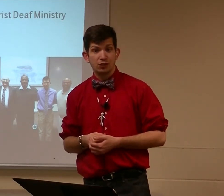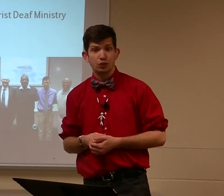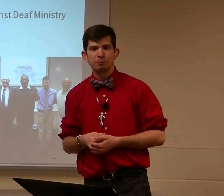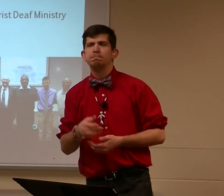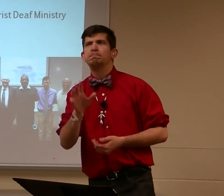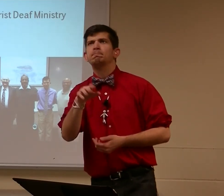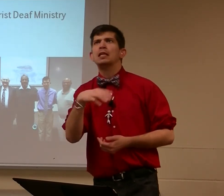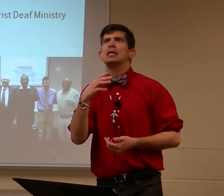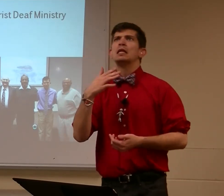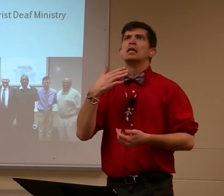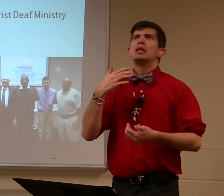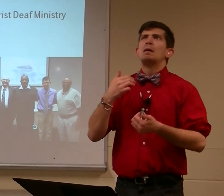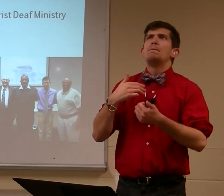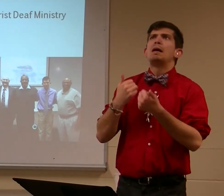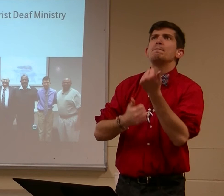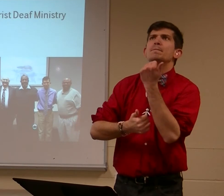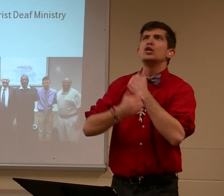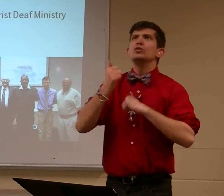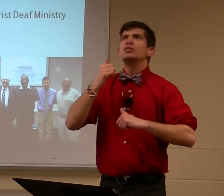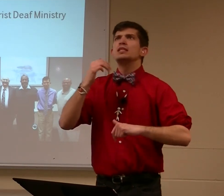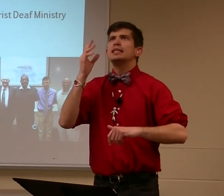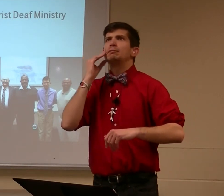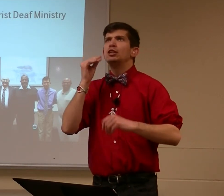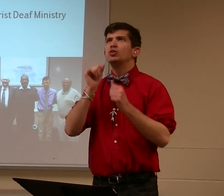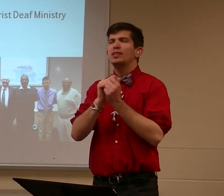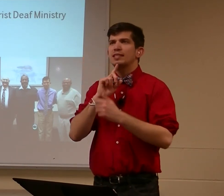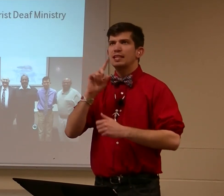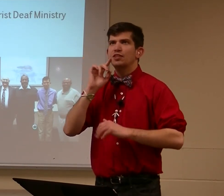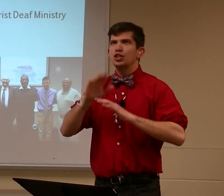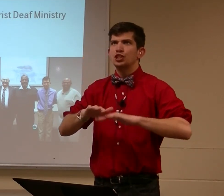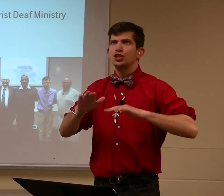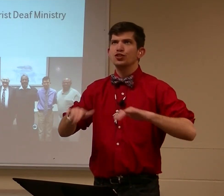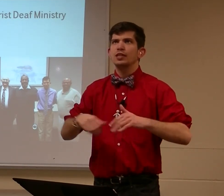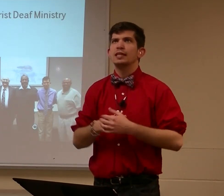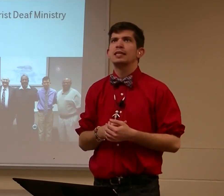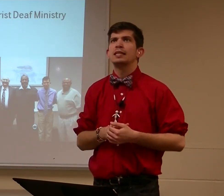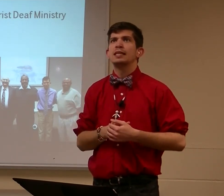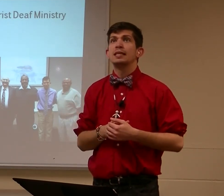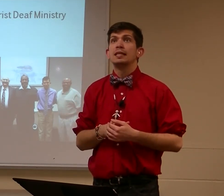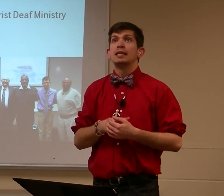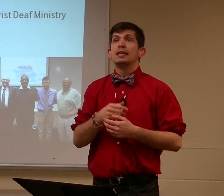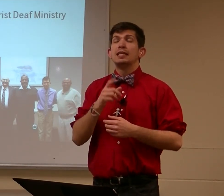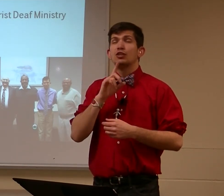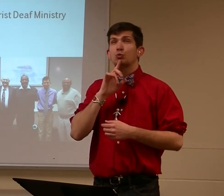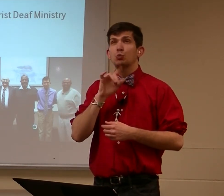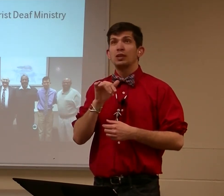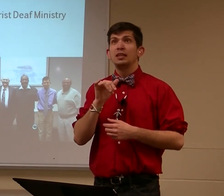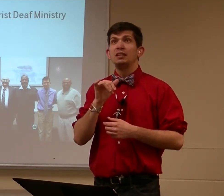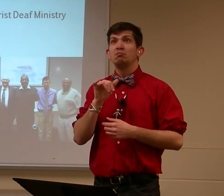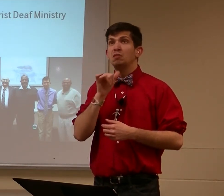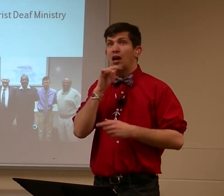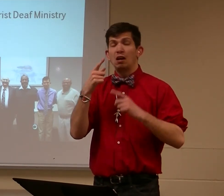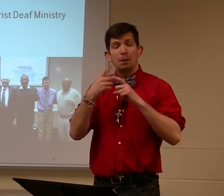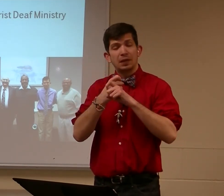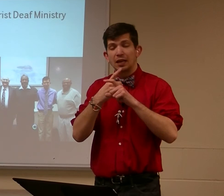children? My most experience with the deaf children is really not complicated.